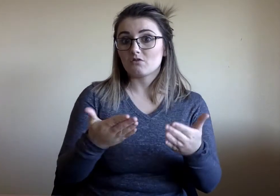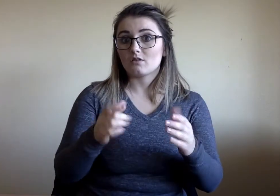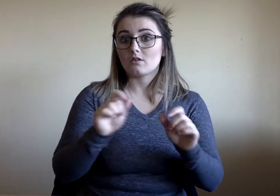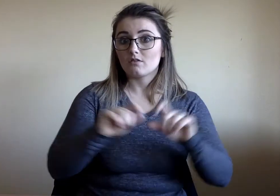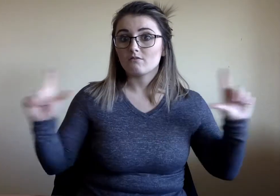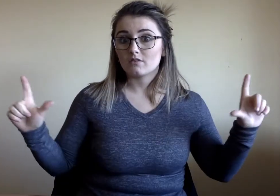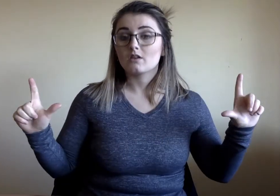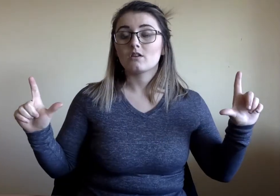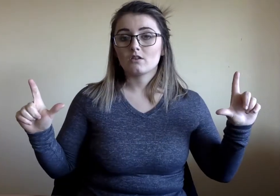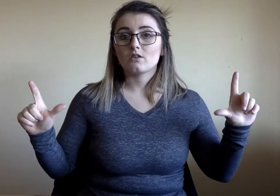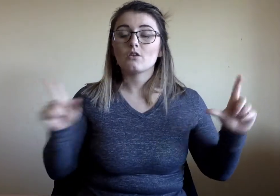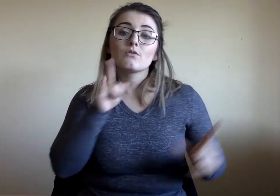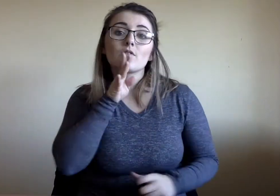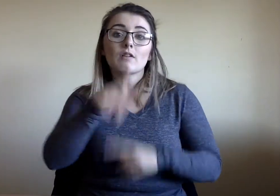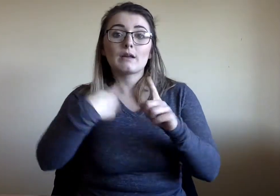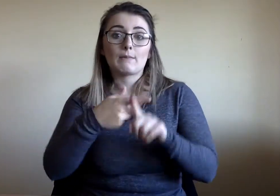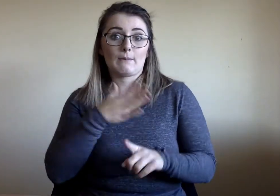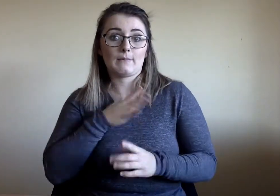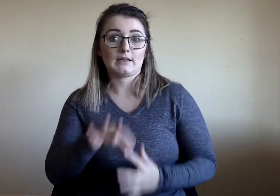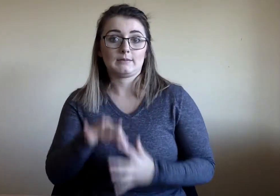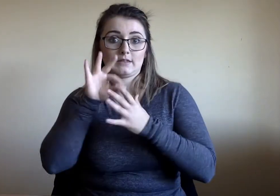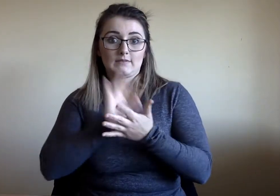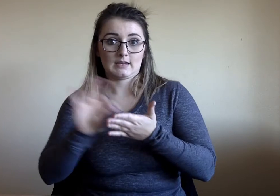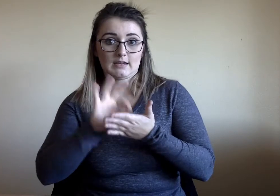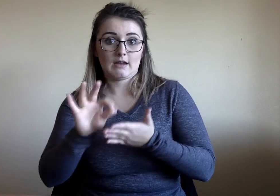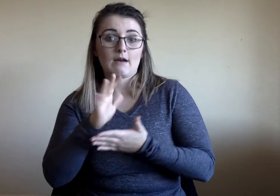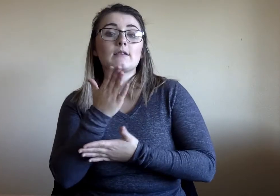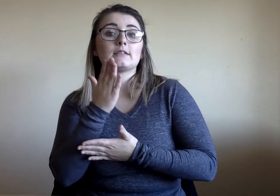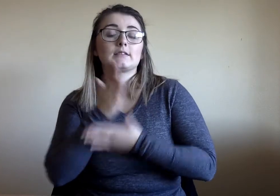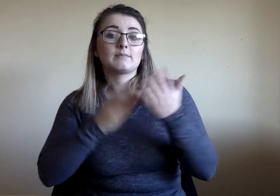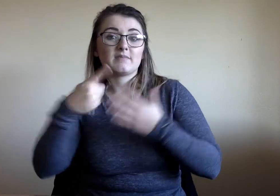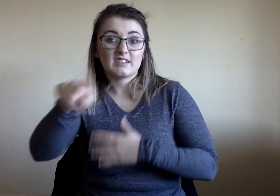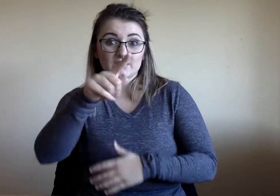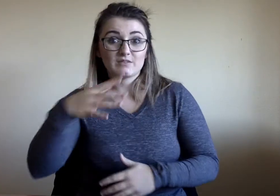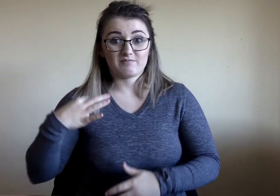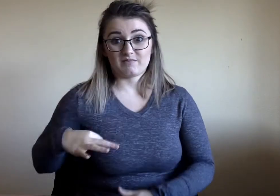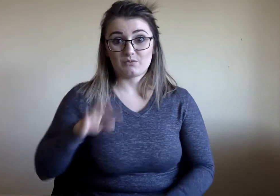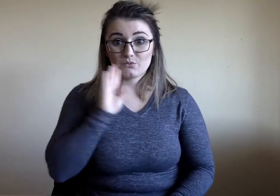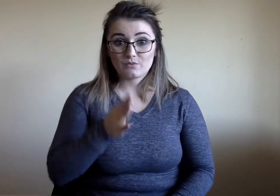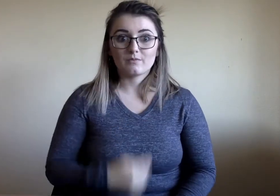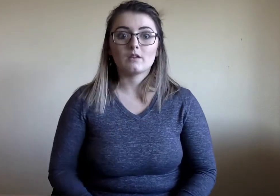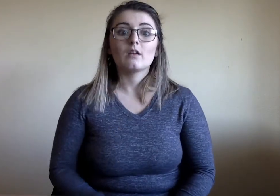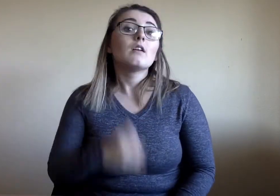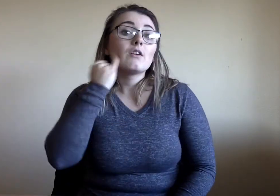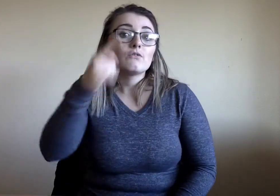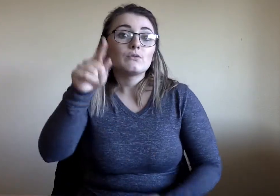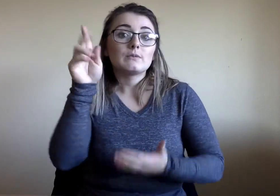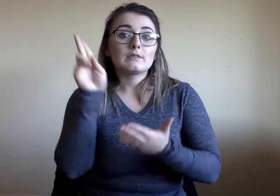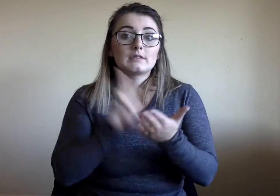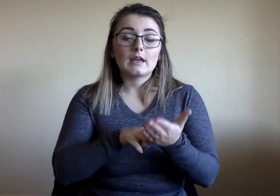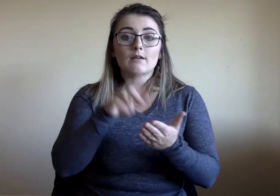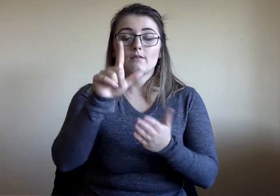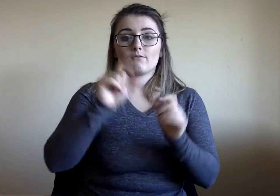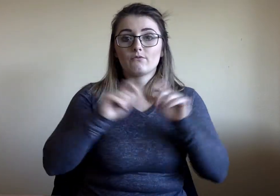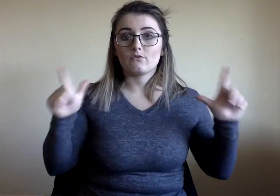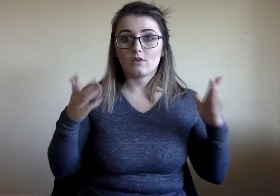talking about the account and some of the things that you can get by being a member. So if you sign up for the vlog tier on Patreon, you'll see that I break down